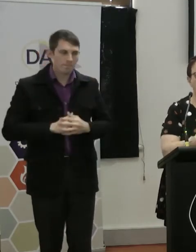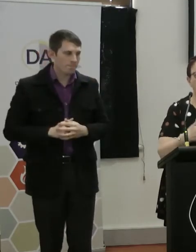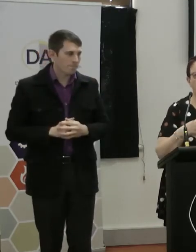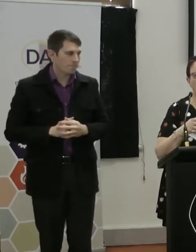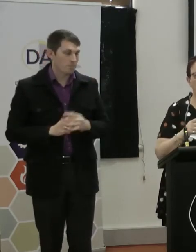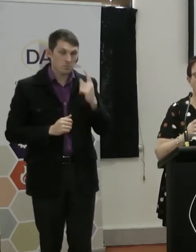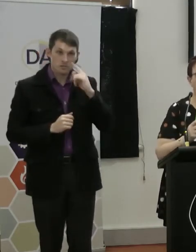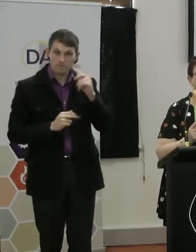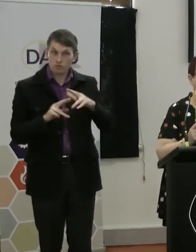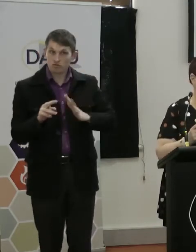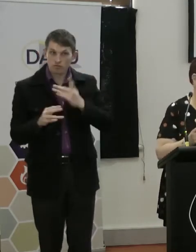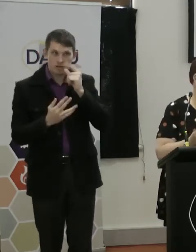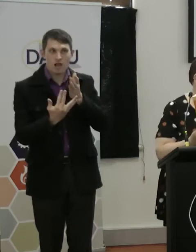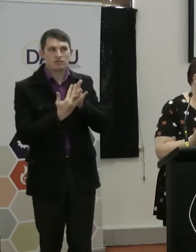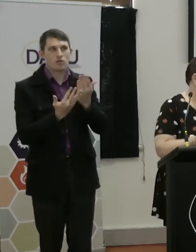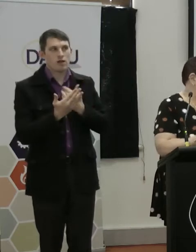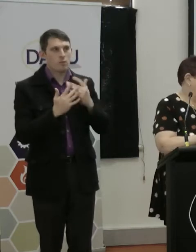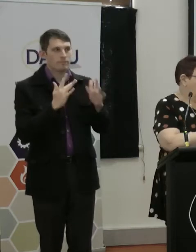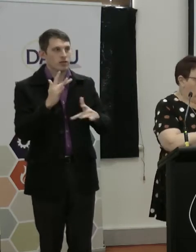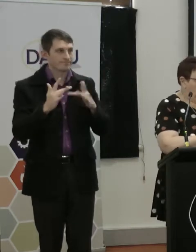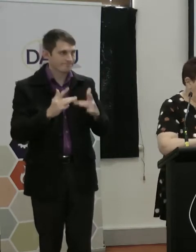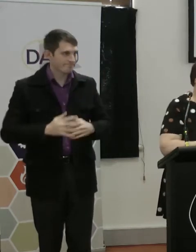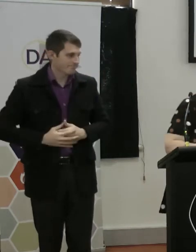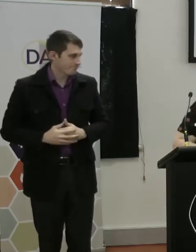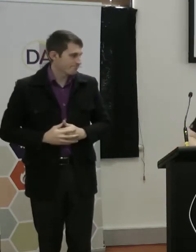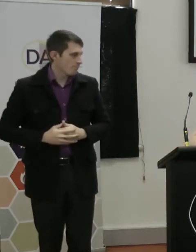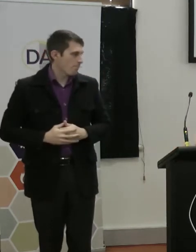It's available on our website also.